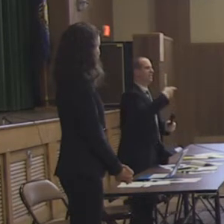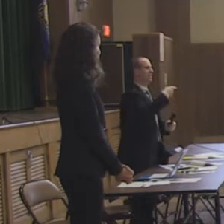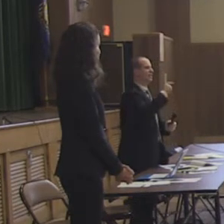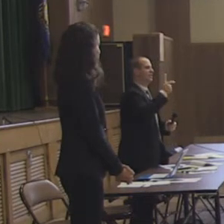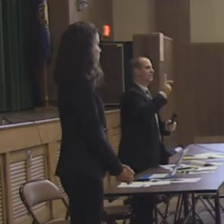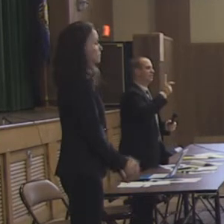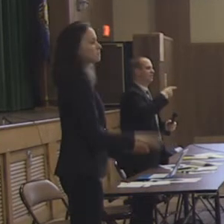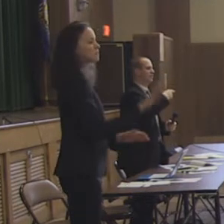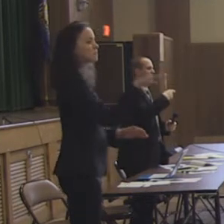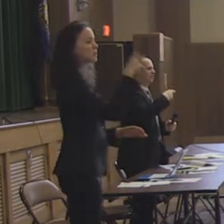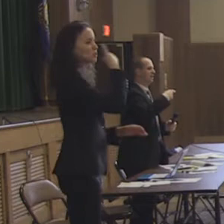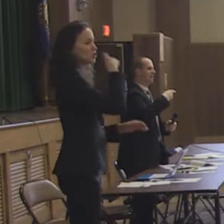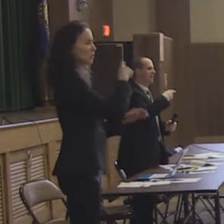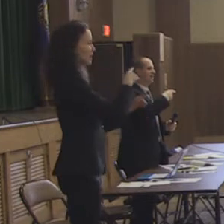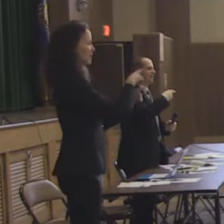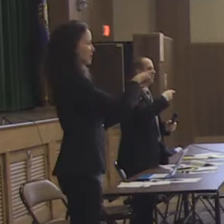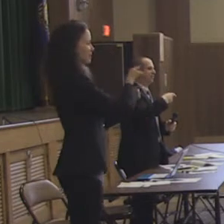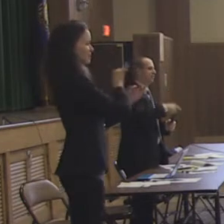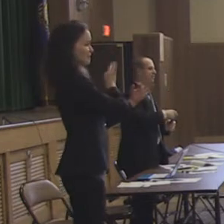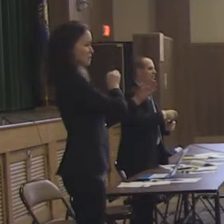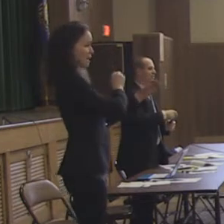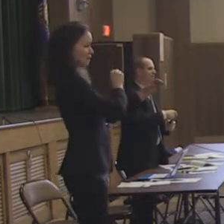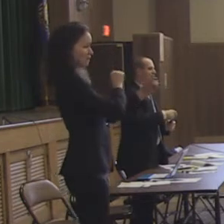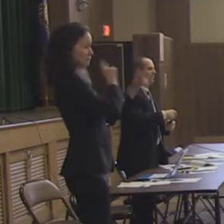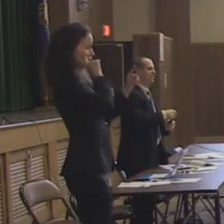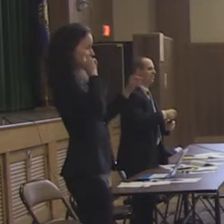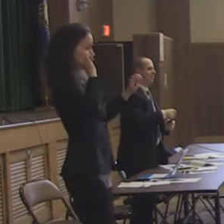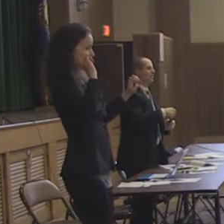Yeah, can we adjust the levels? The feedback's coming in, please.